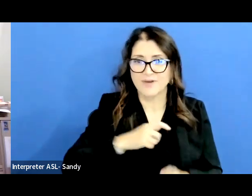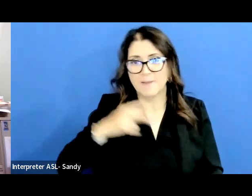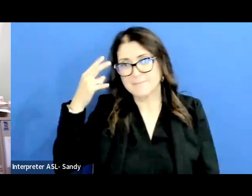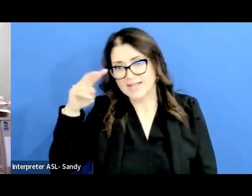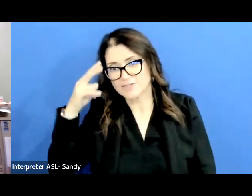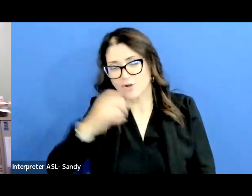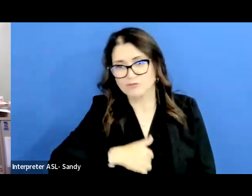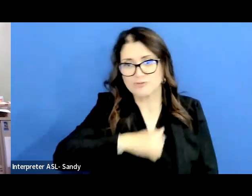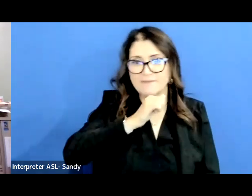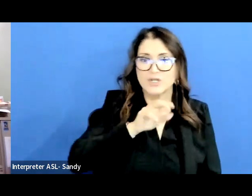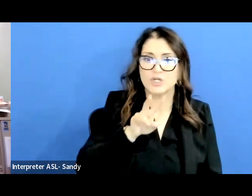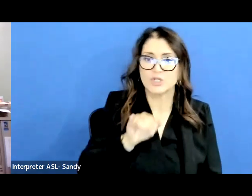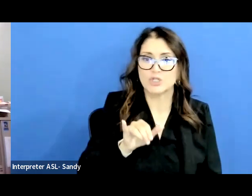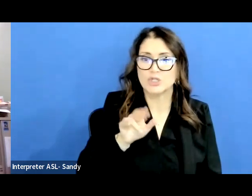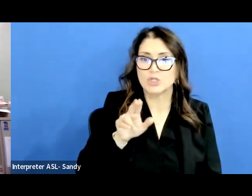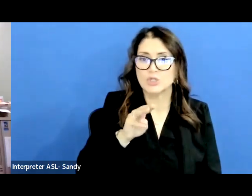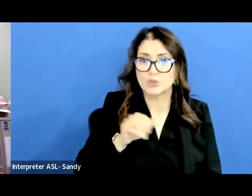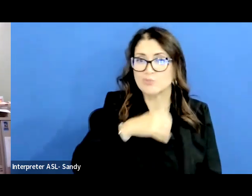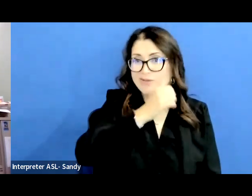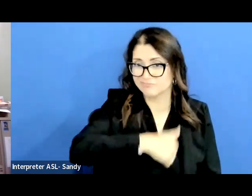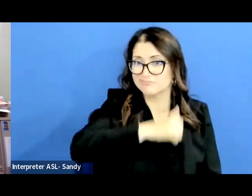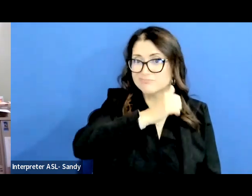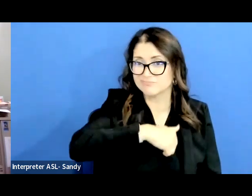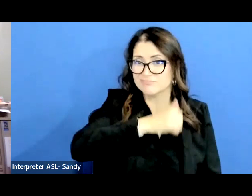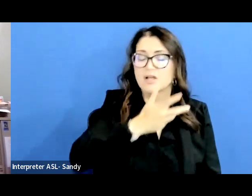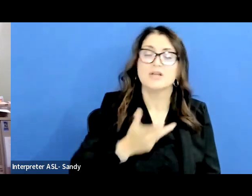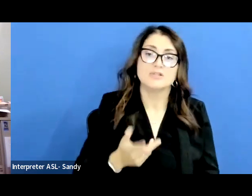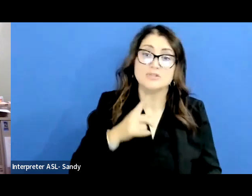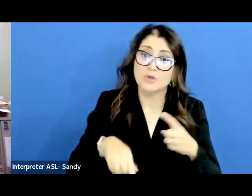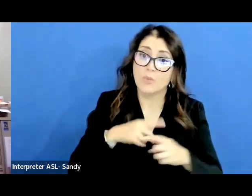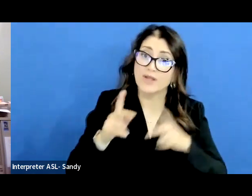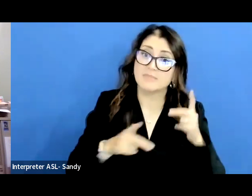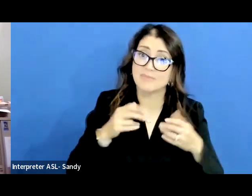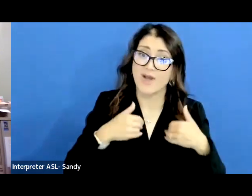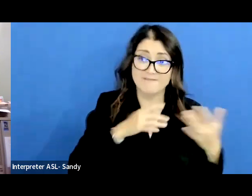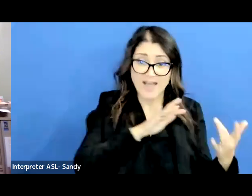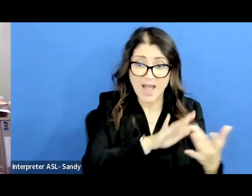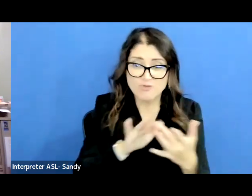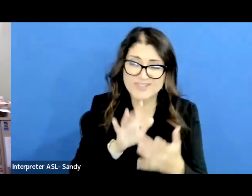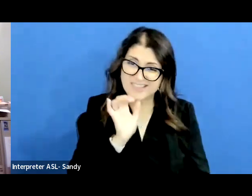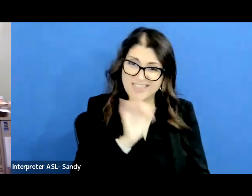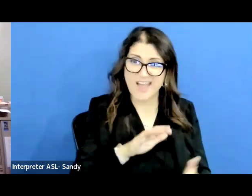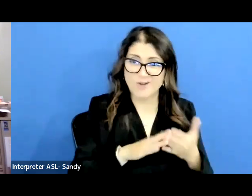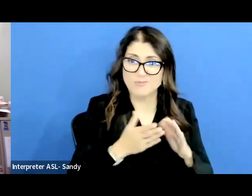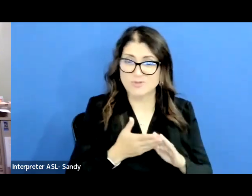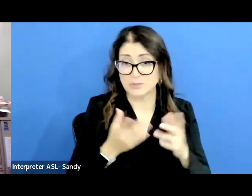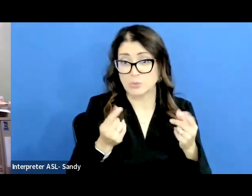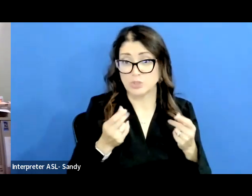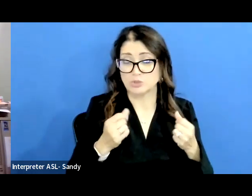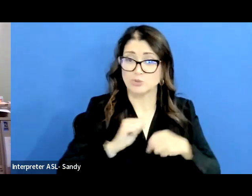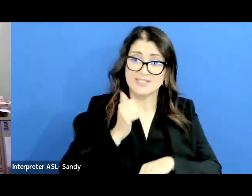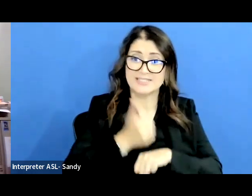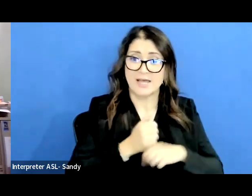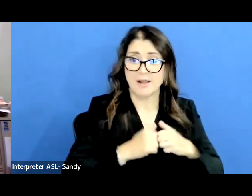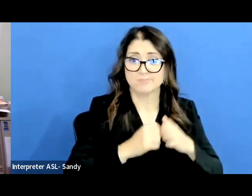Yuma. And so when people do outreach in that community, they set up little booths